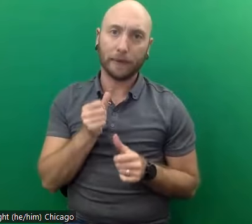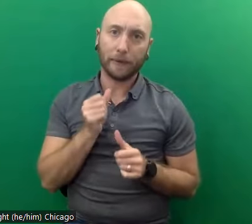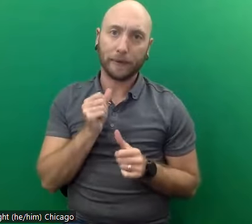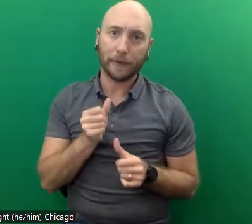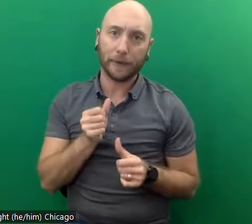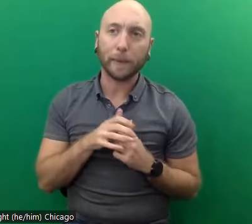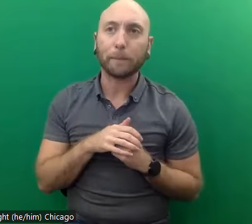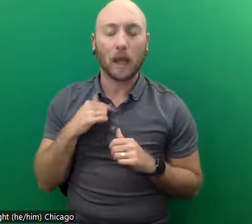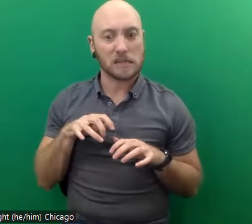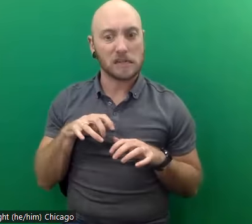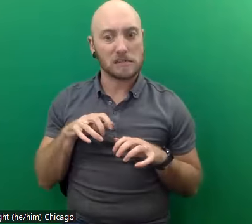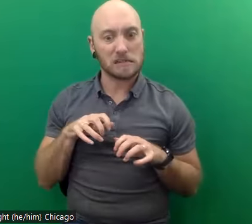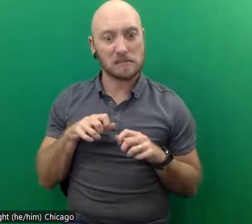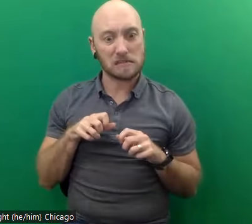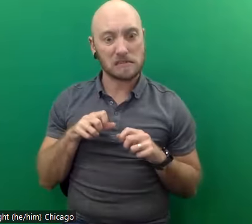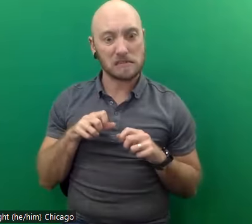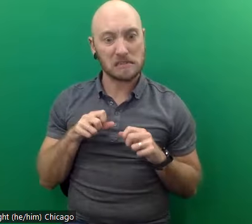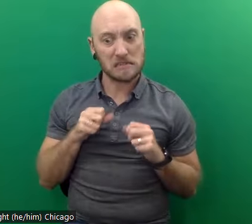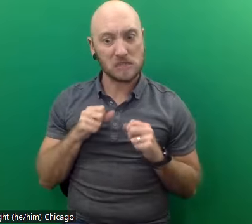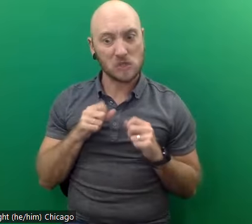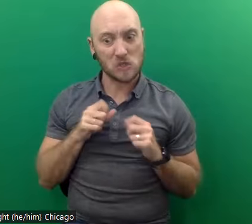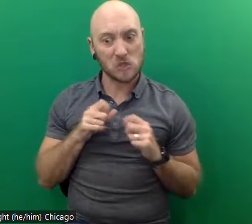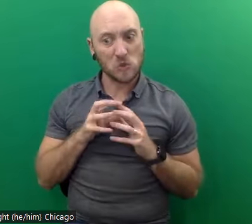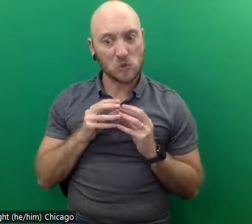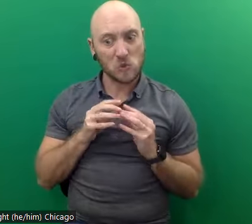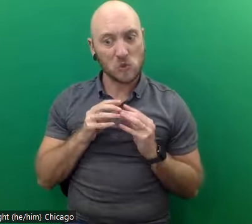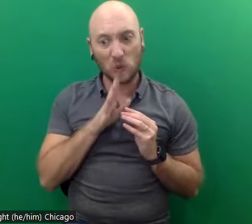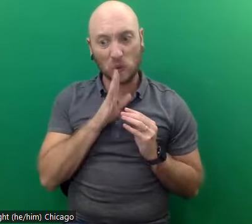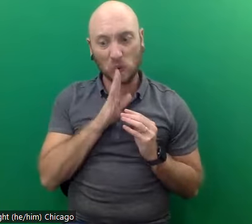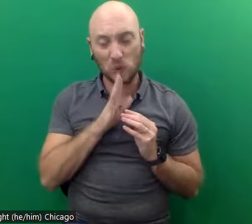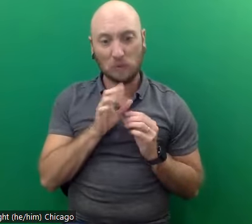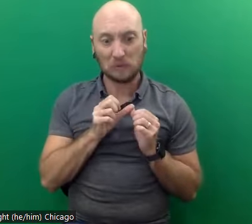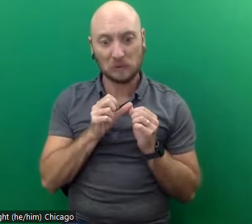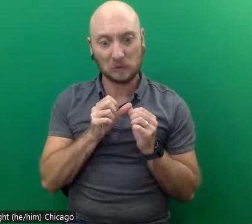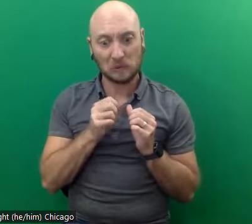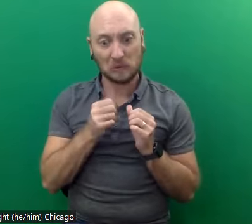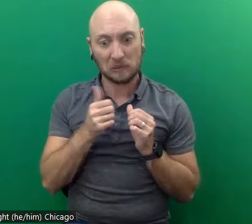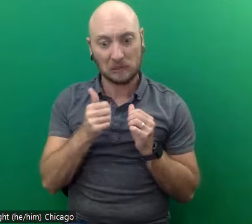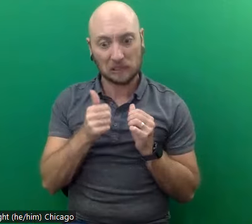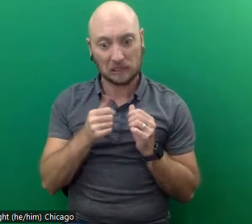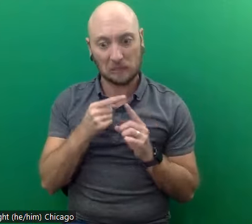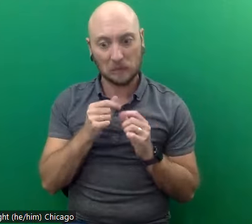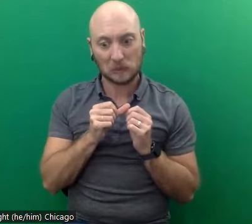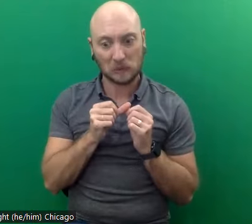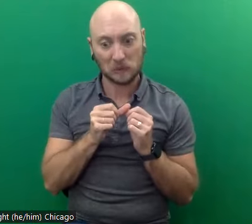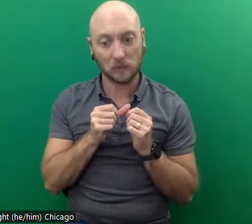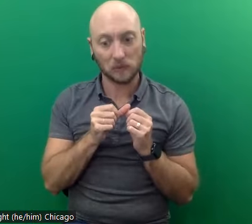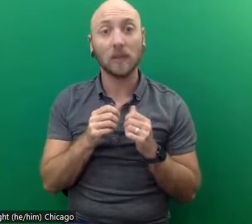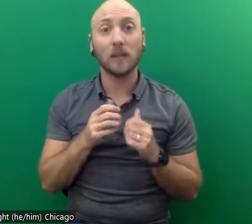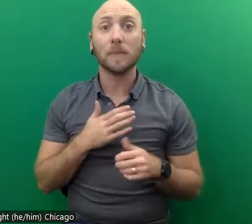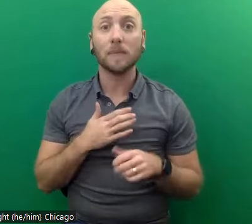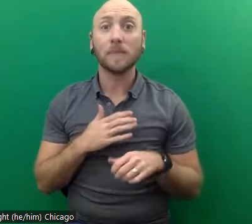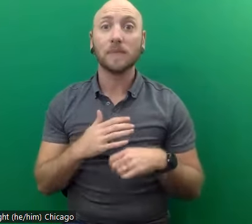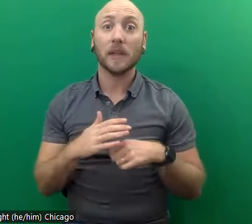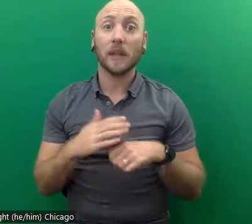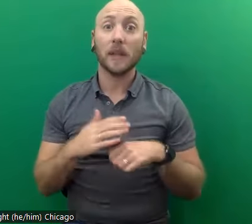I stayed sober for 10 months, and I probation and got a job and started saving money, and